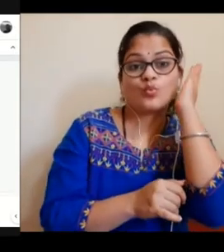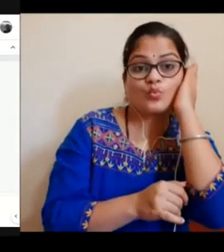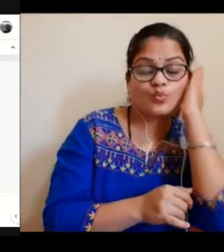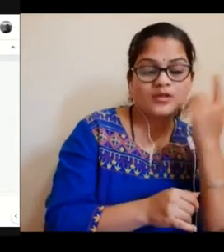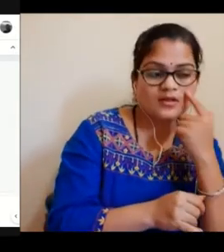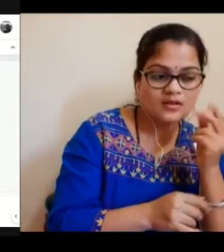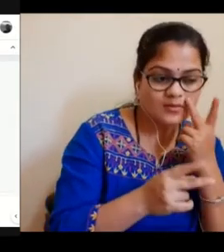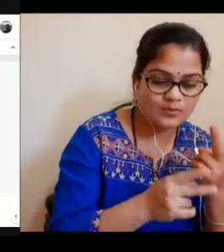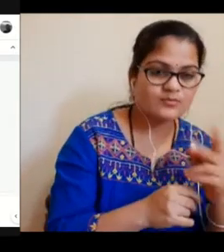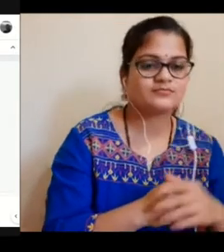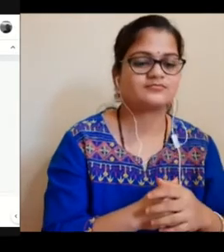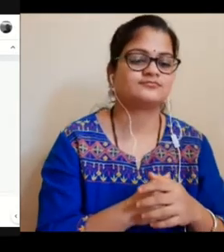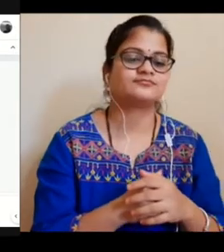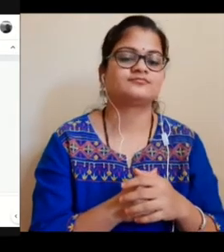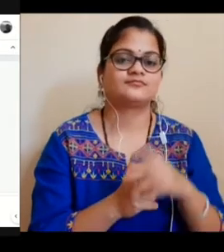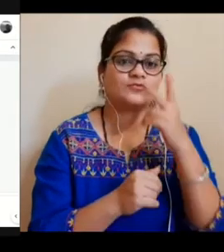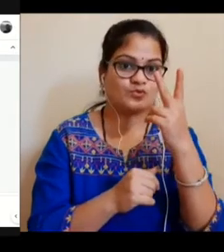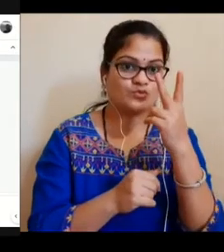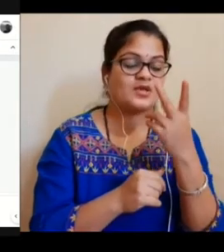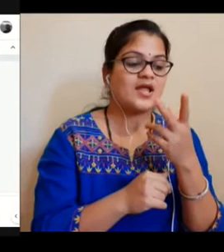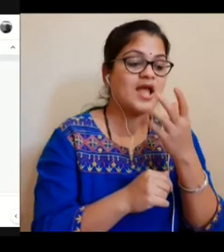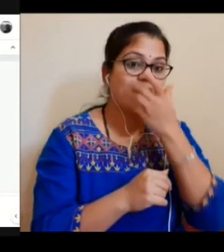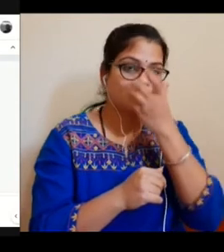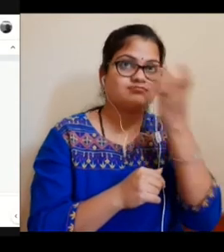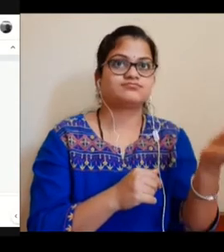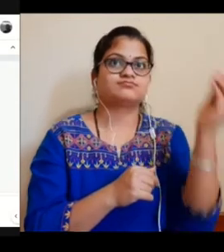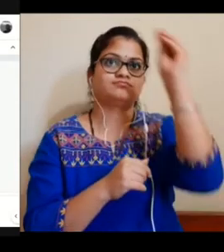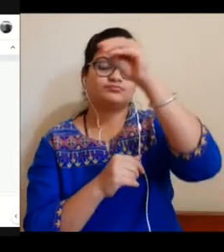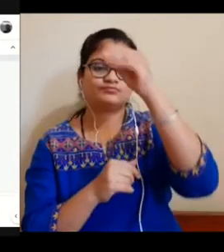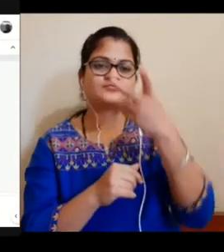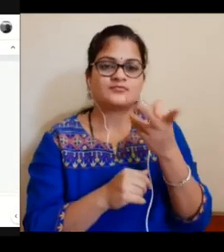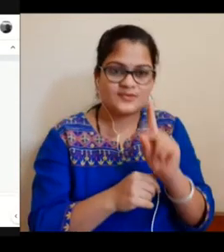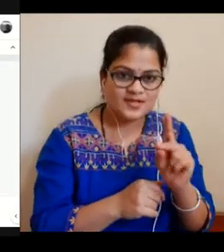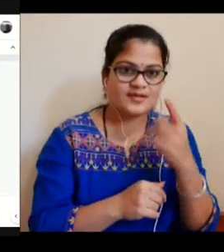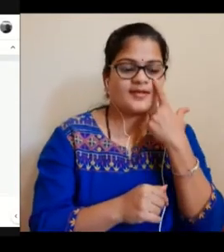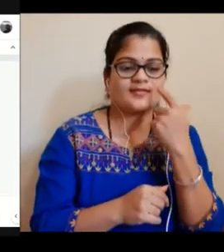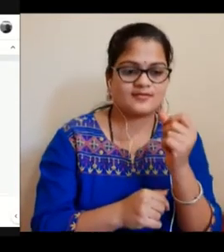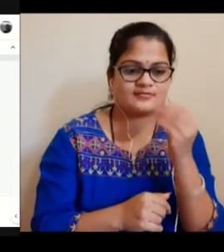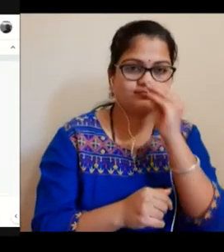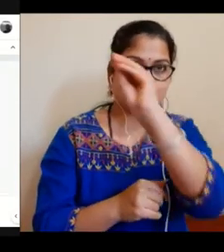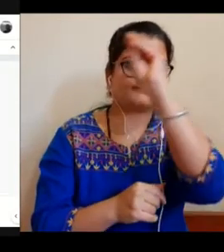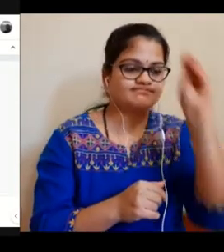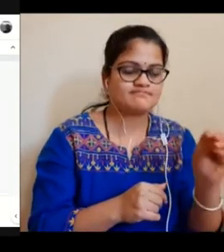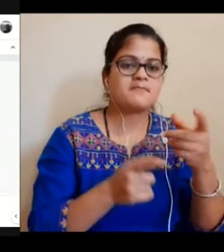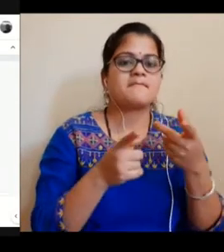from her phone. So Veena, I'm putting two apples there, and you can. Okay.